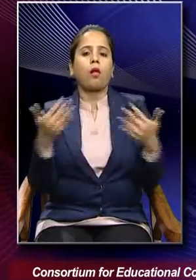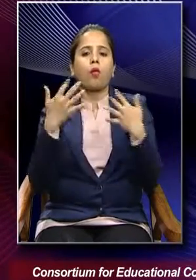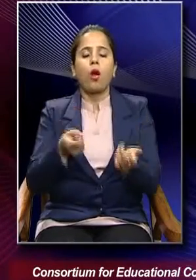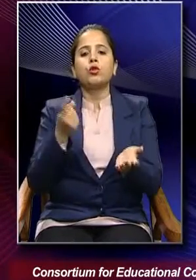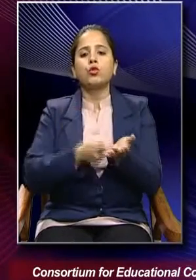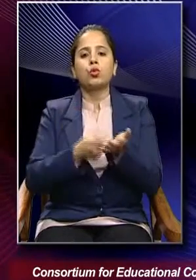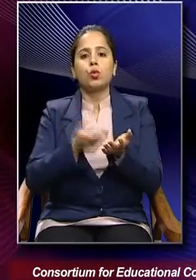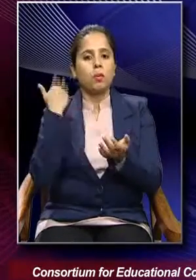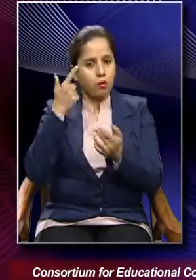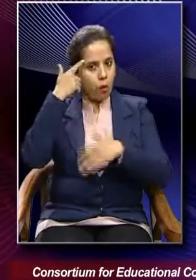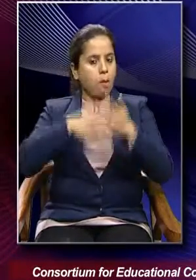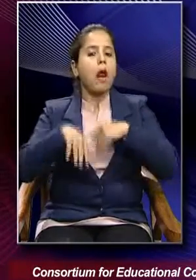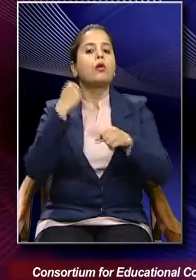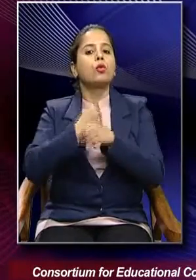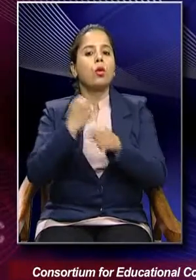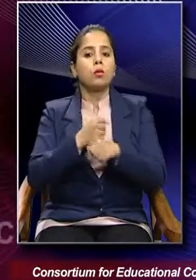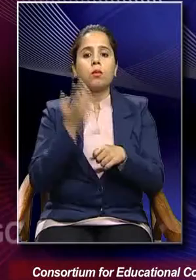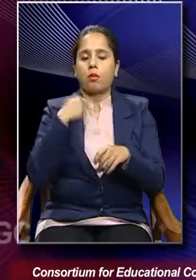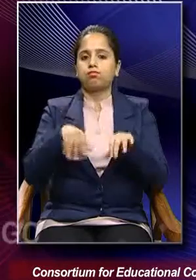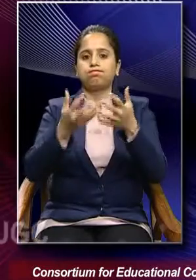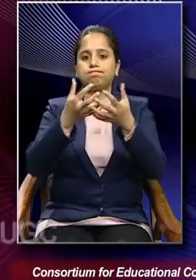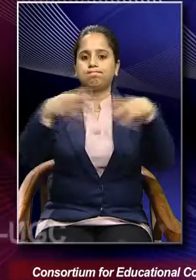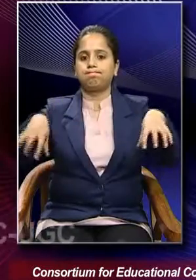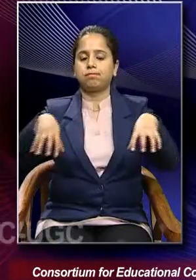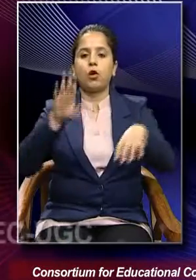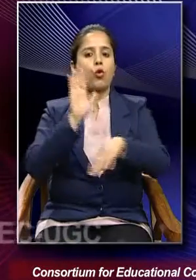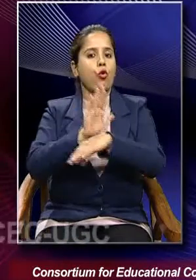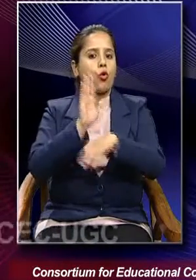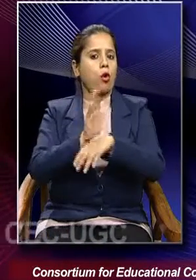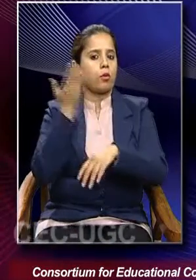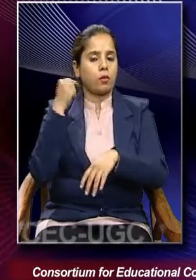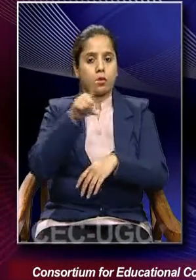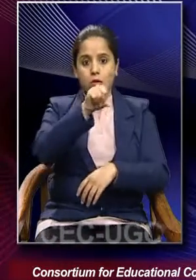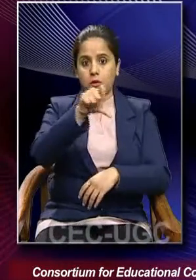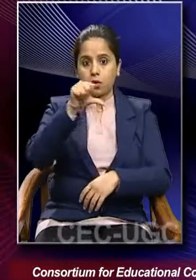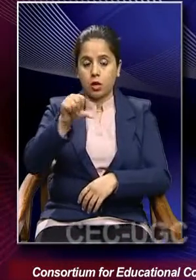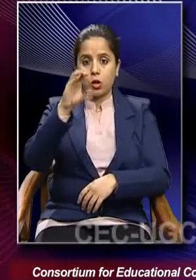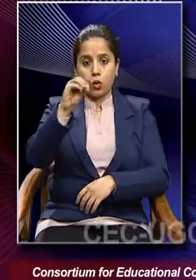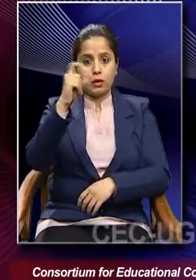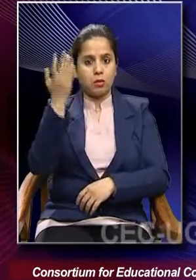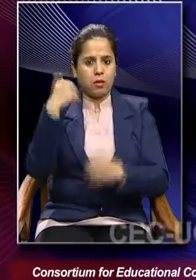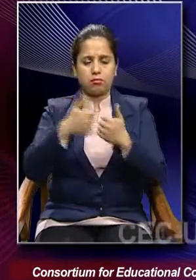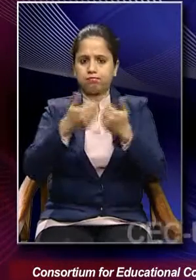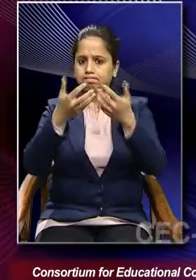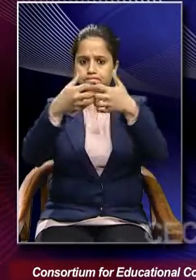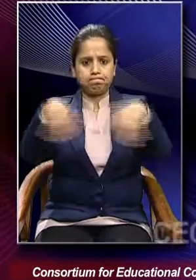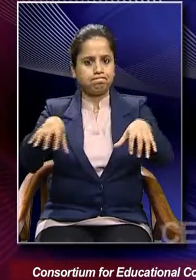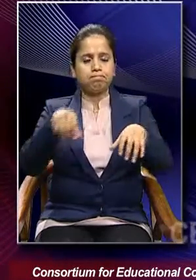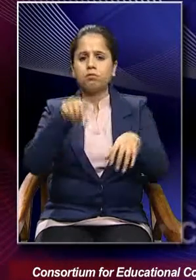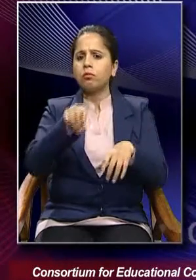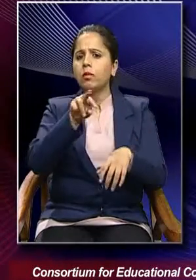rule. There was a split in the Congress in 1907, which is known